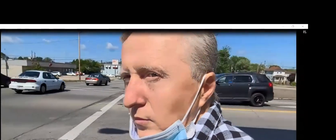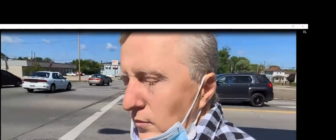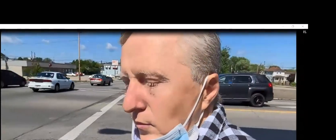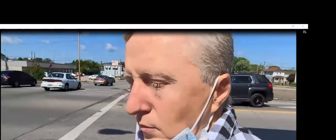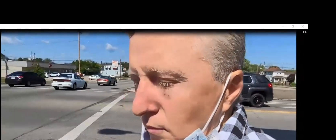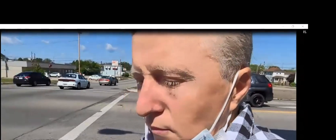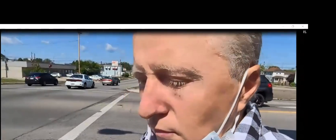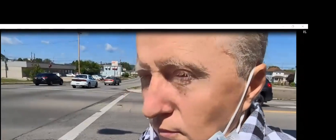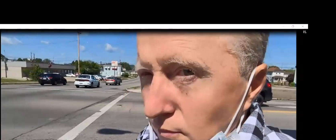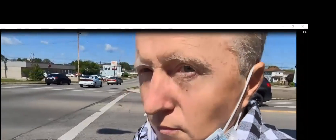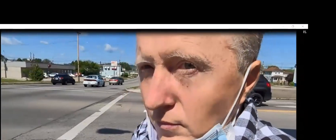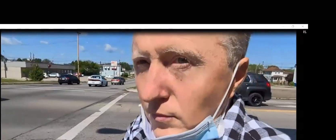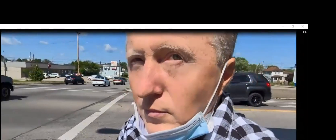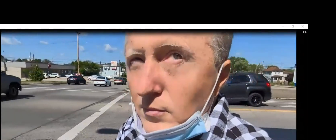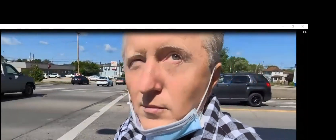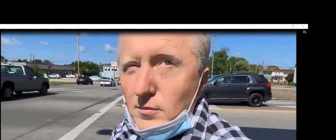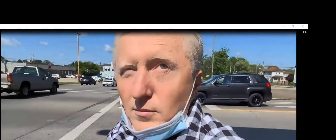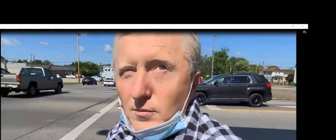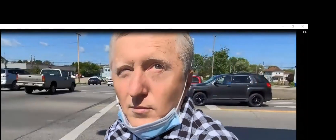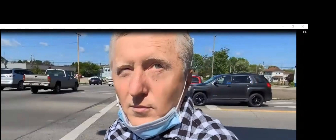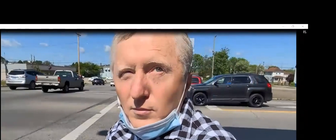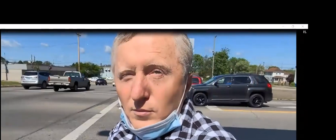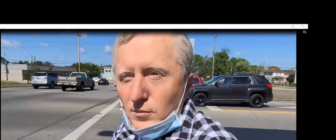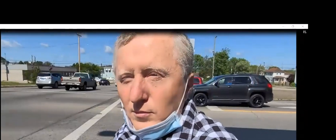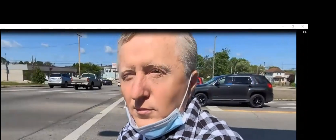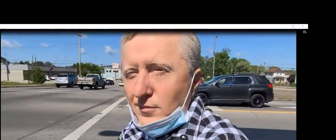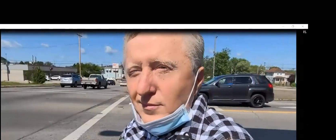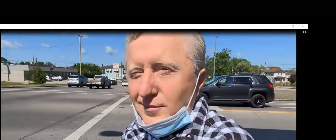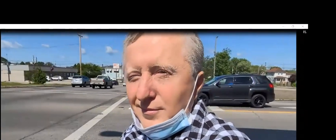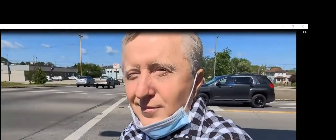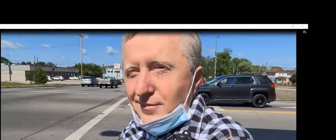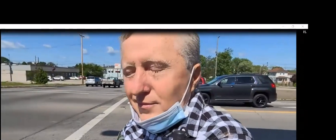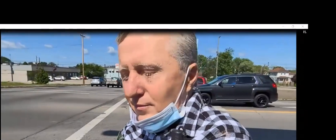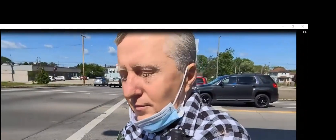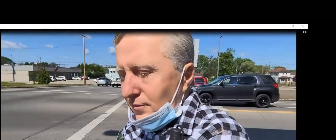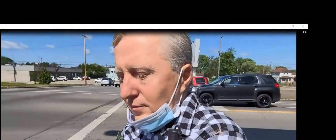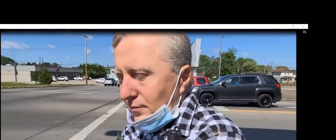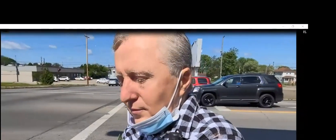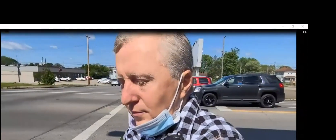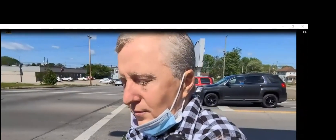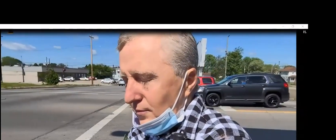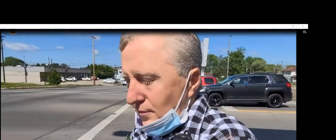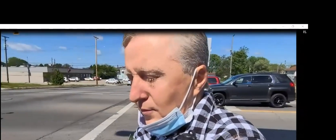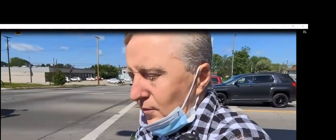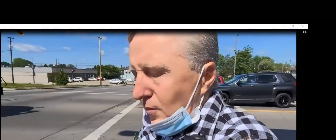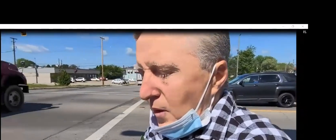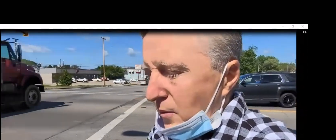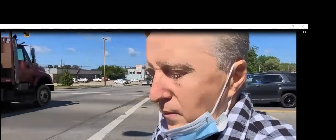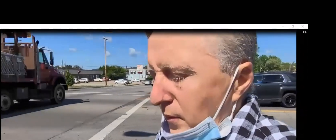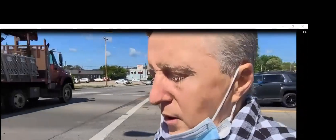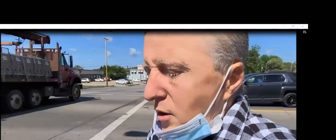this can help, besides someone who is blind or deaf.